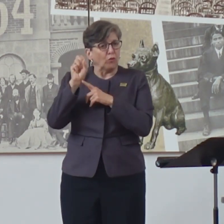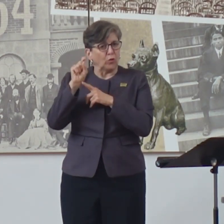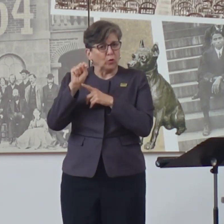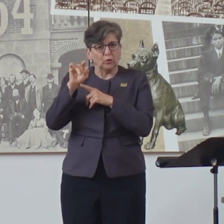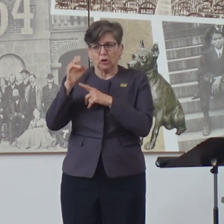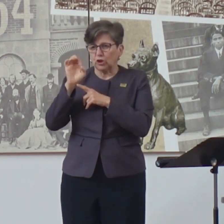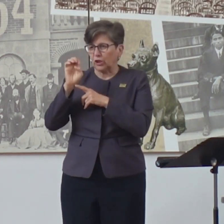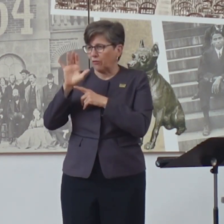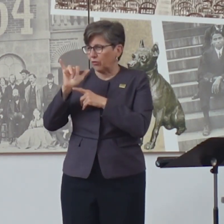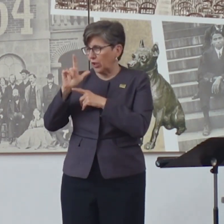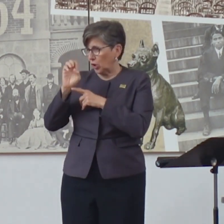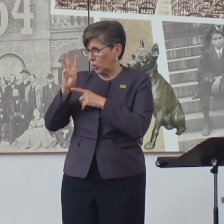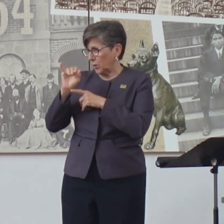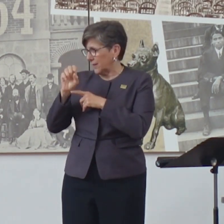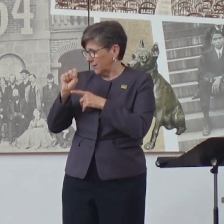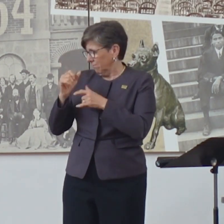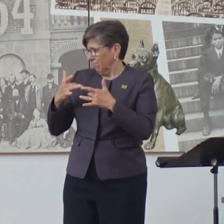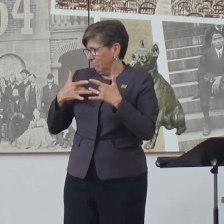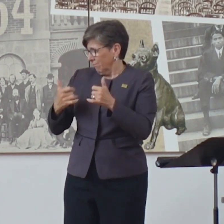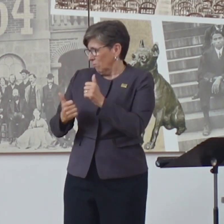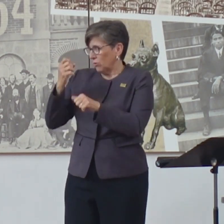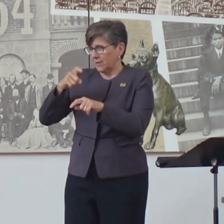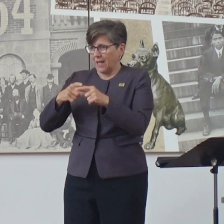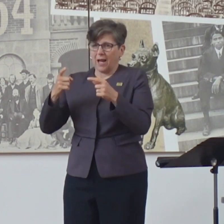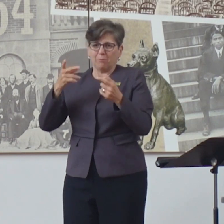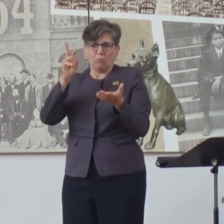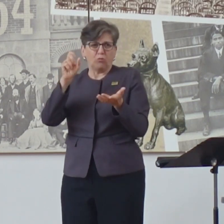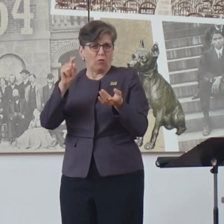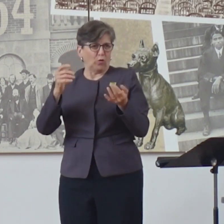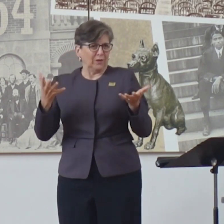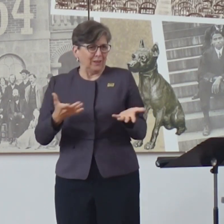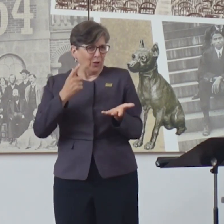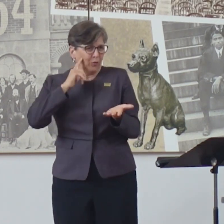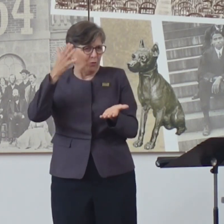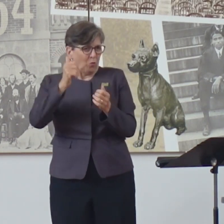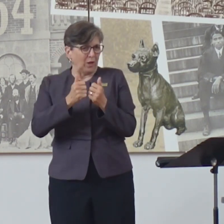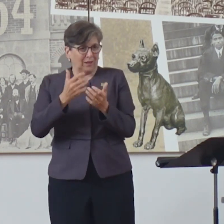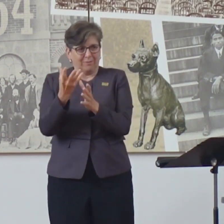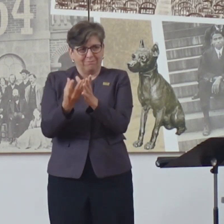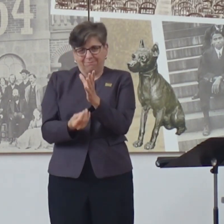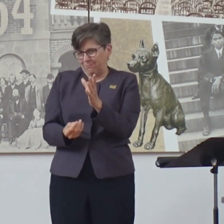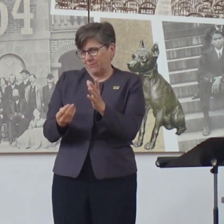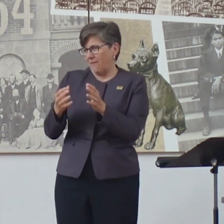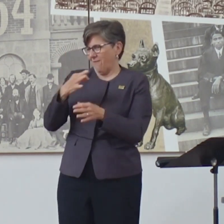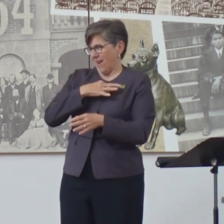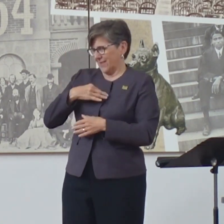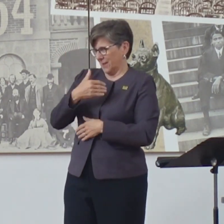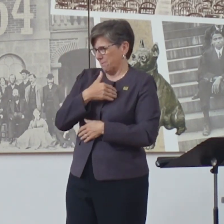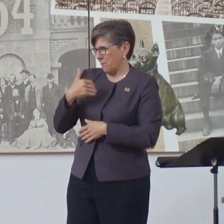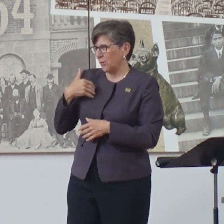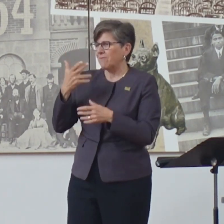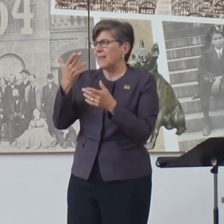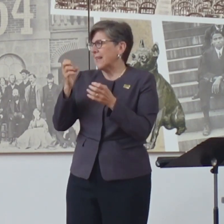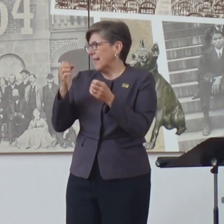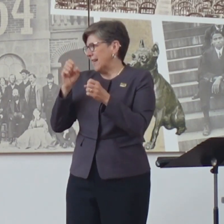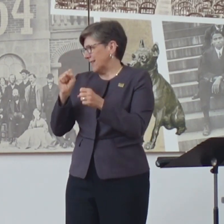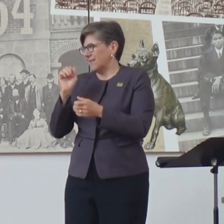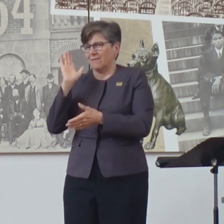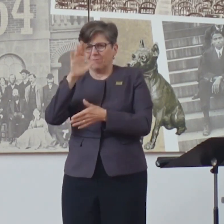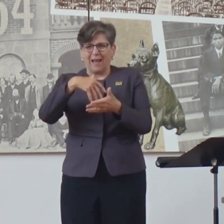I wanted to note that our interim provost, Jeff Lewis, typically would be here for an event such as this when a faculty